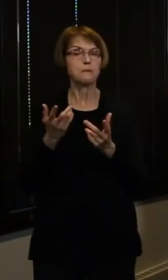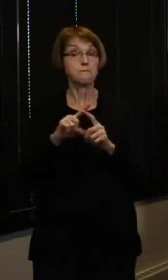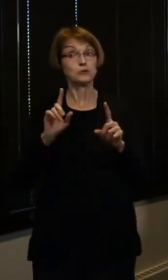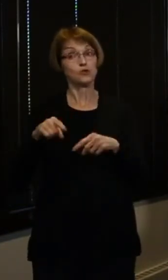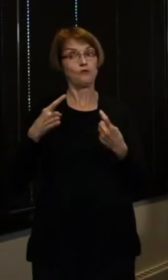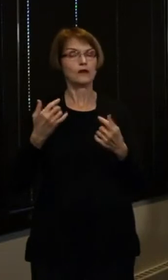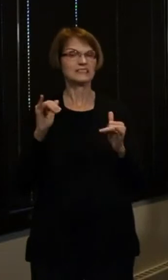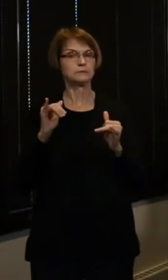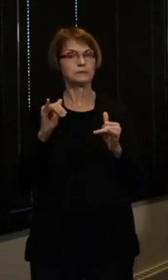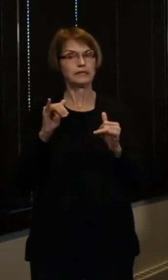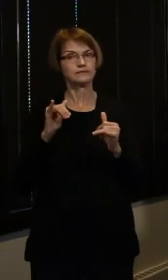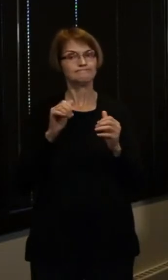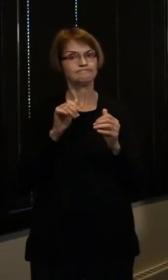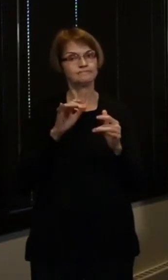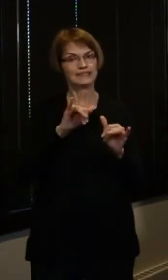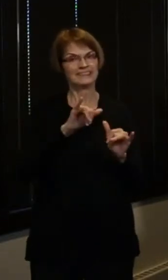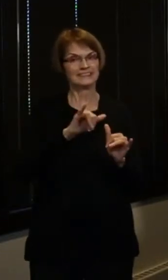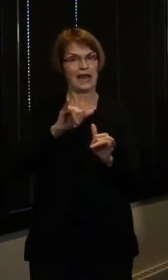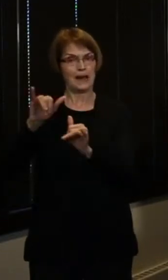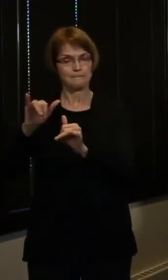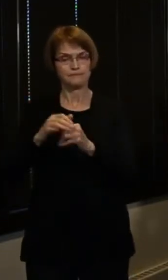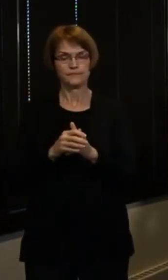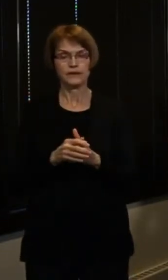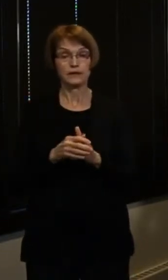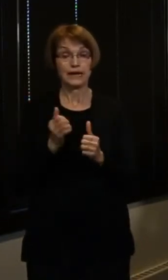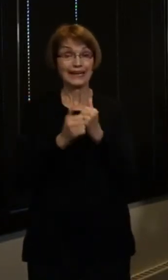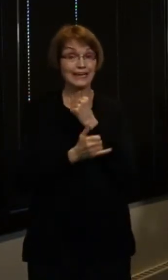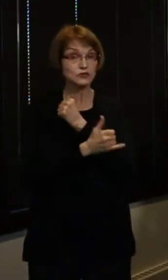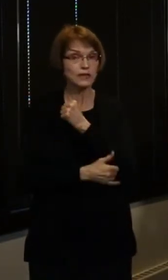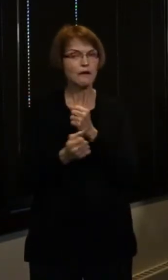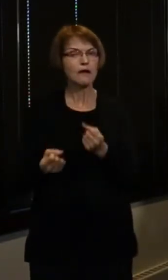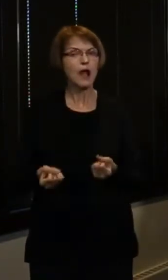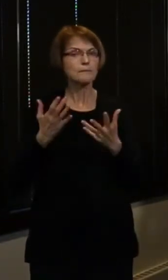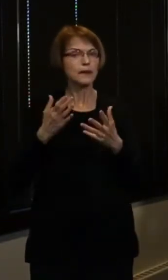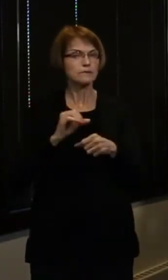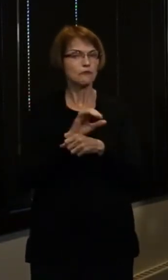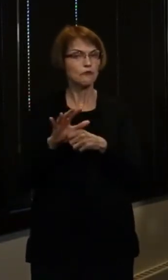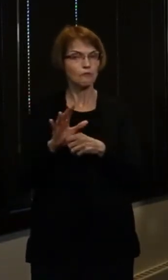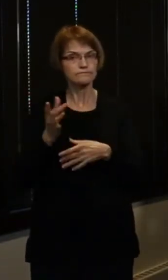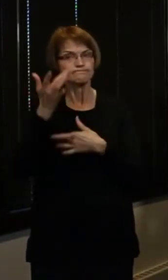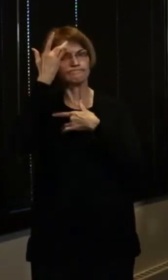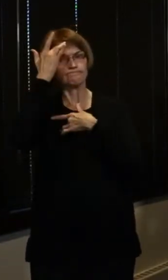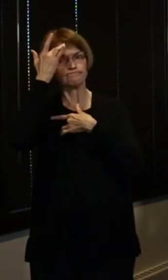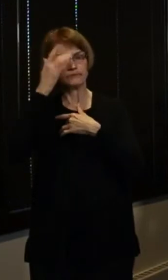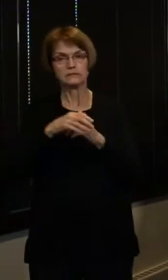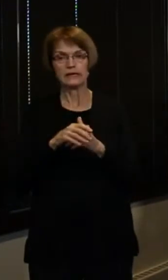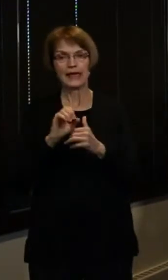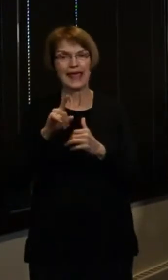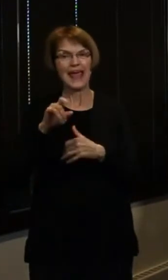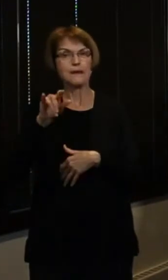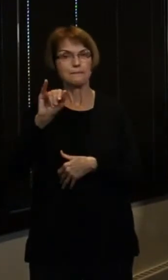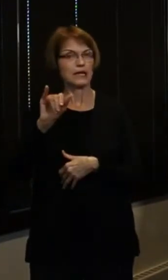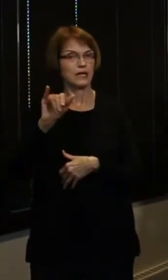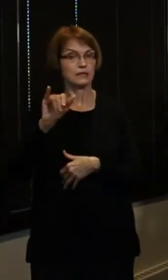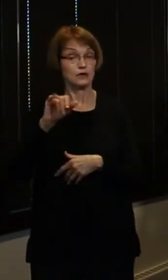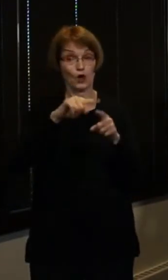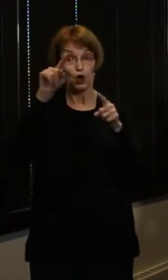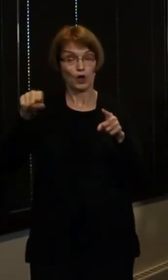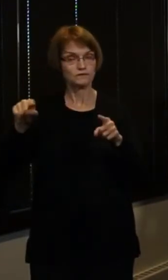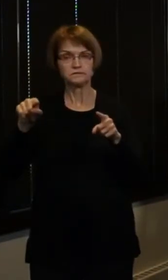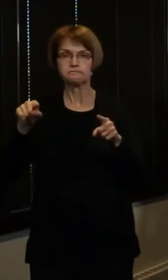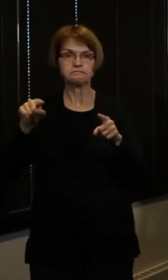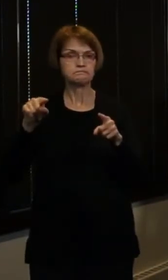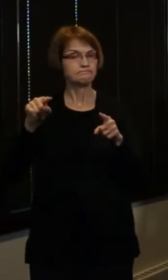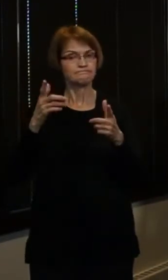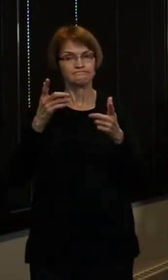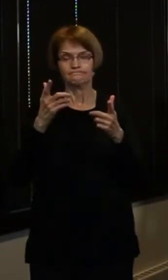The COVID cases by county, again, no big differences in those epi curves from each of the counties,